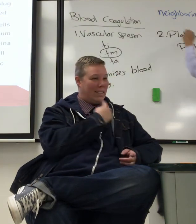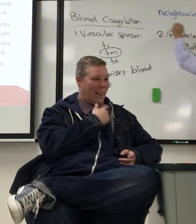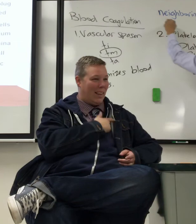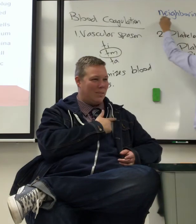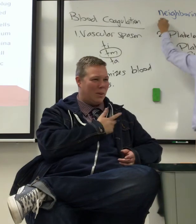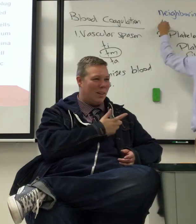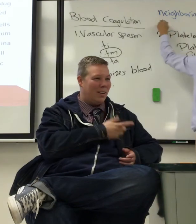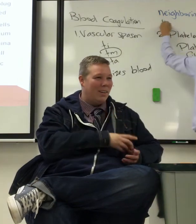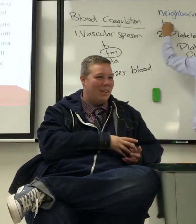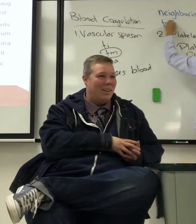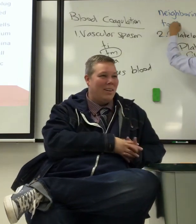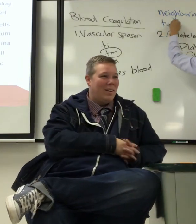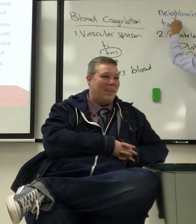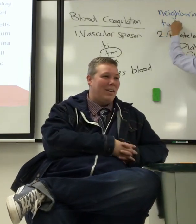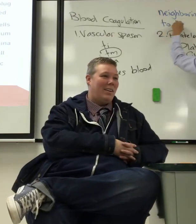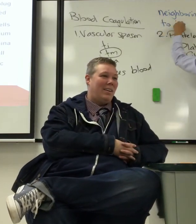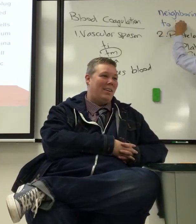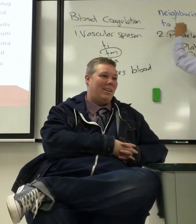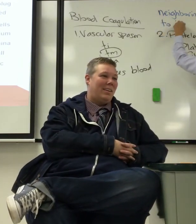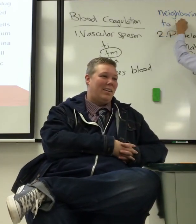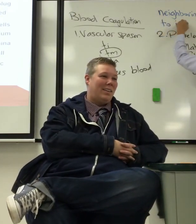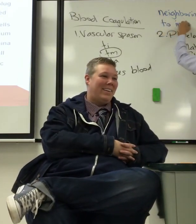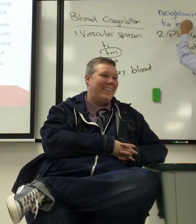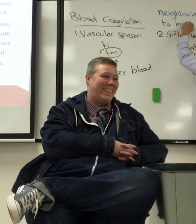to injury site.